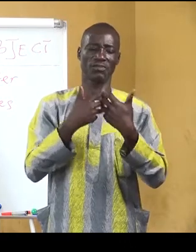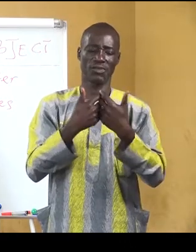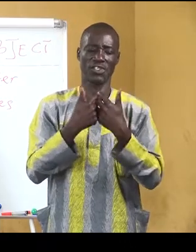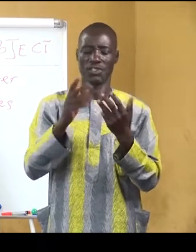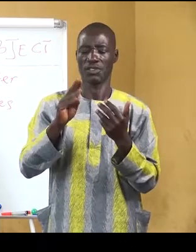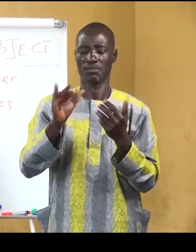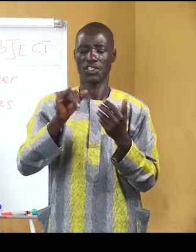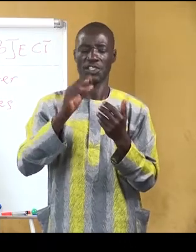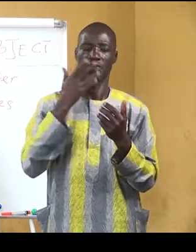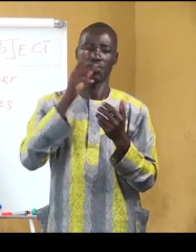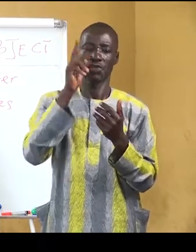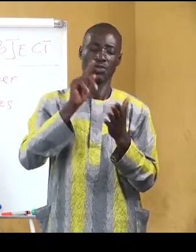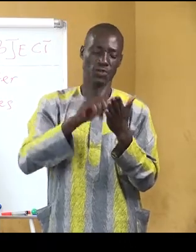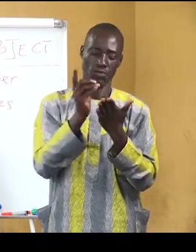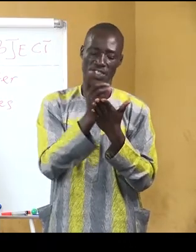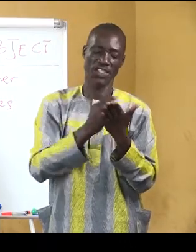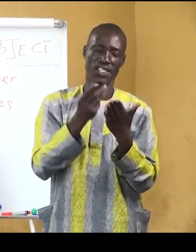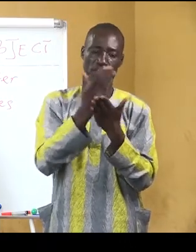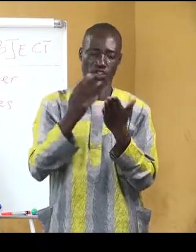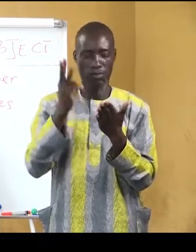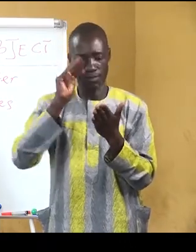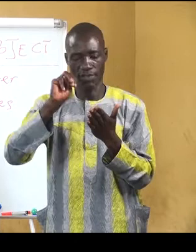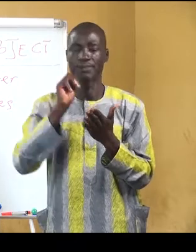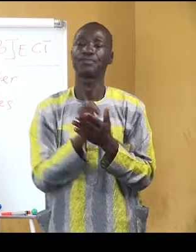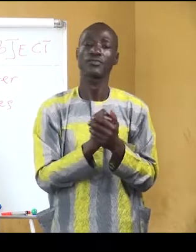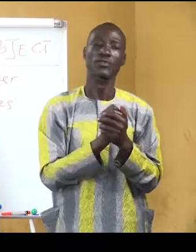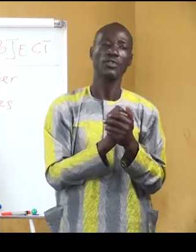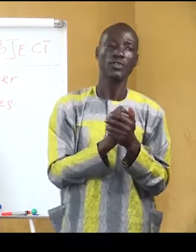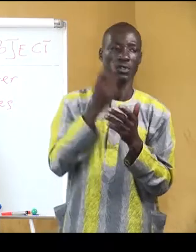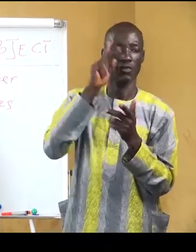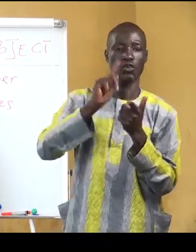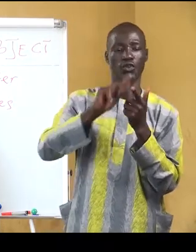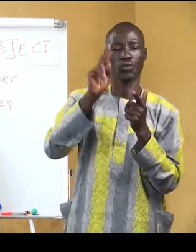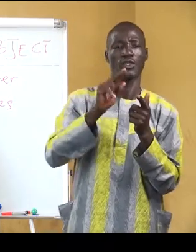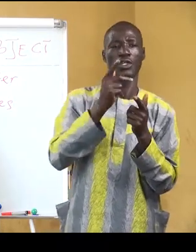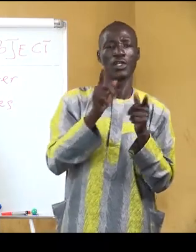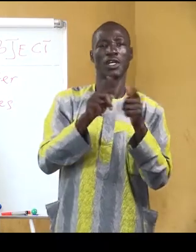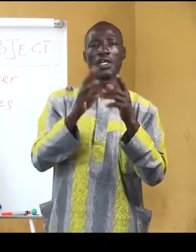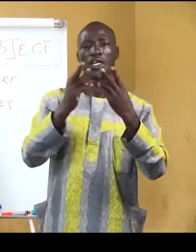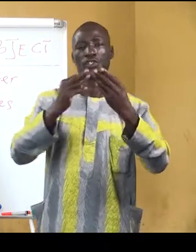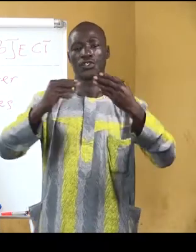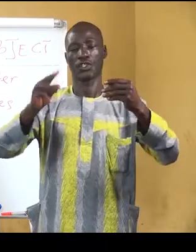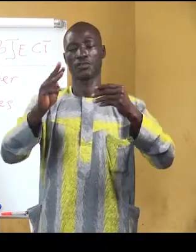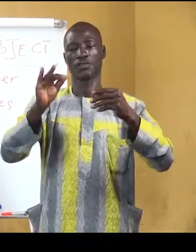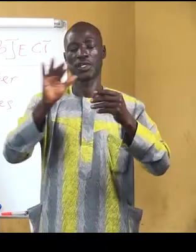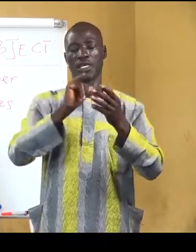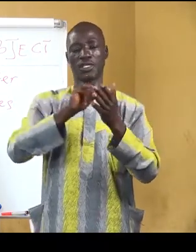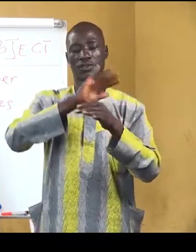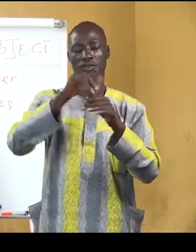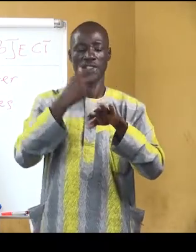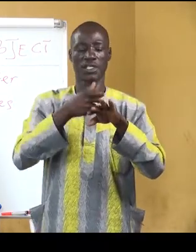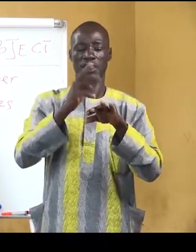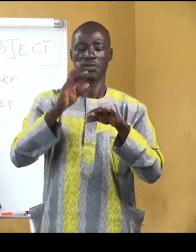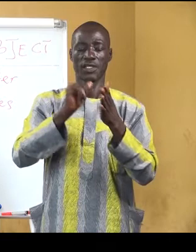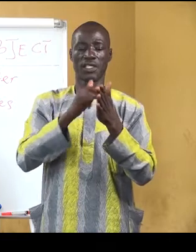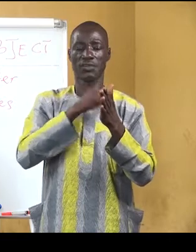basic was used to what? Design some of these what? Softwares and all of these hardwares that we are using for